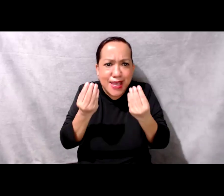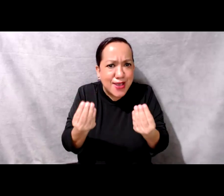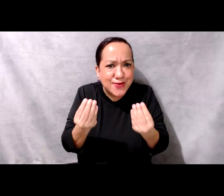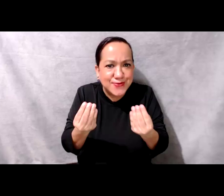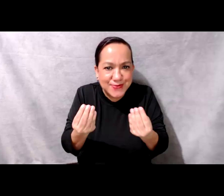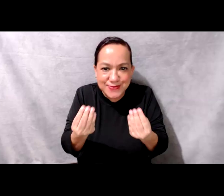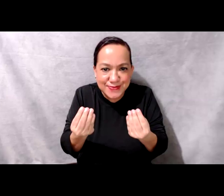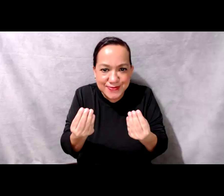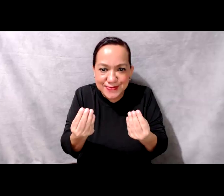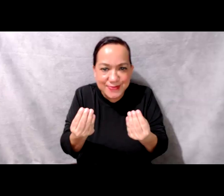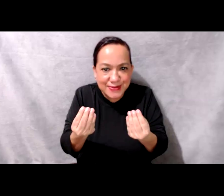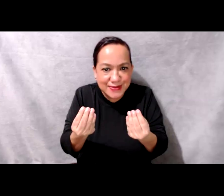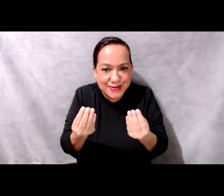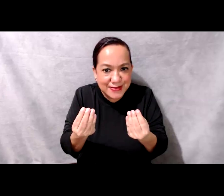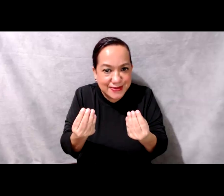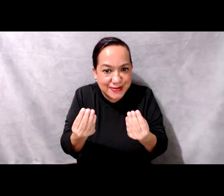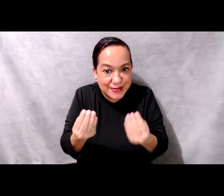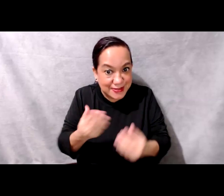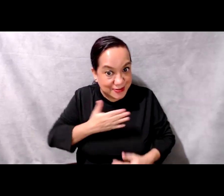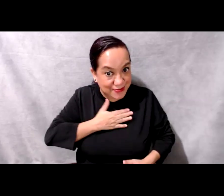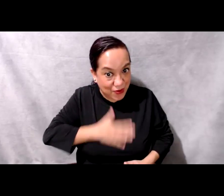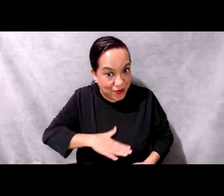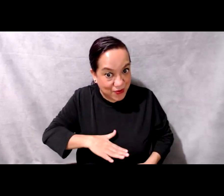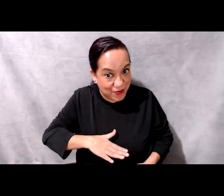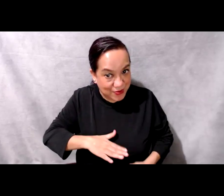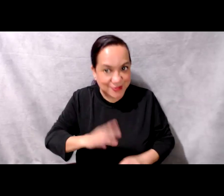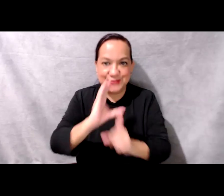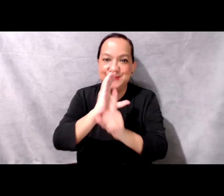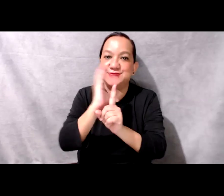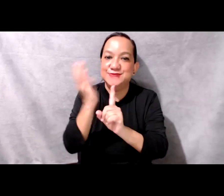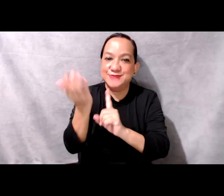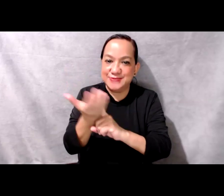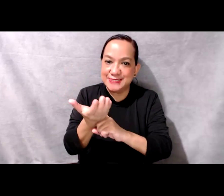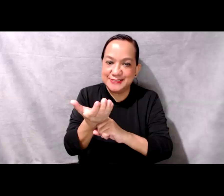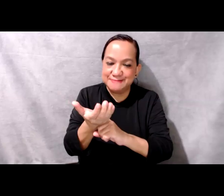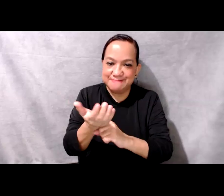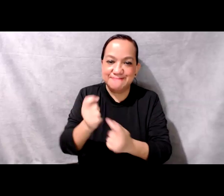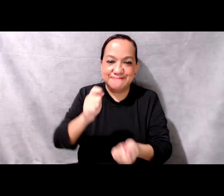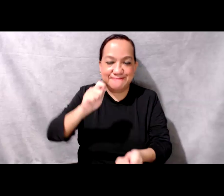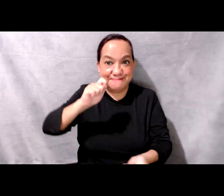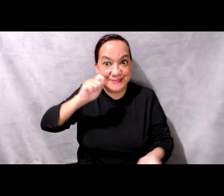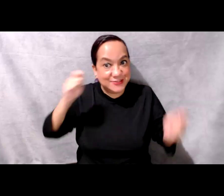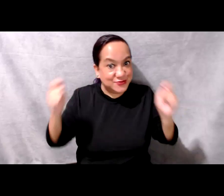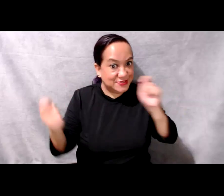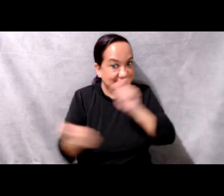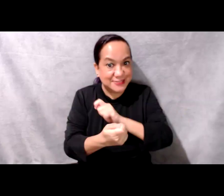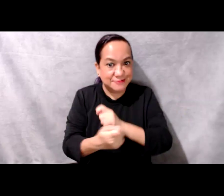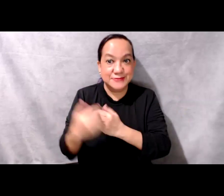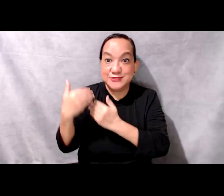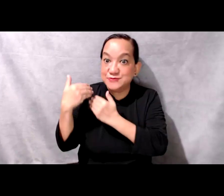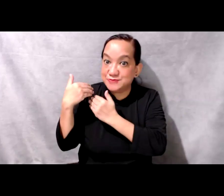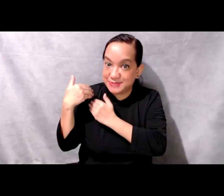do want to see is also a culture change in how accountability and access to accountability is viewed, and not to see